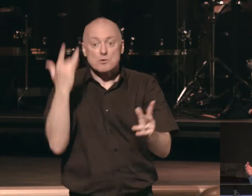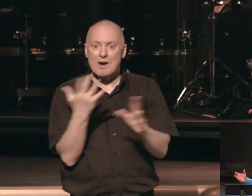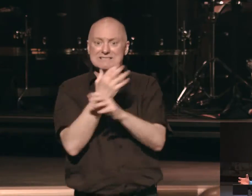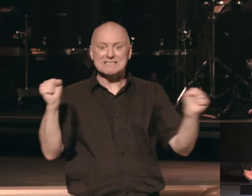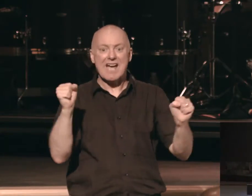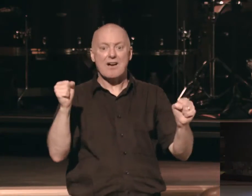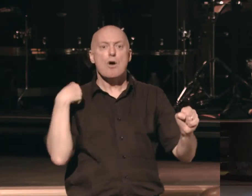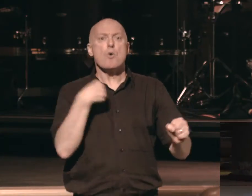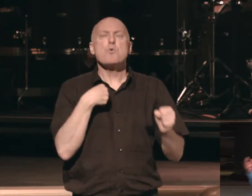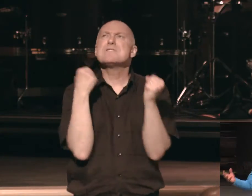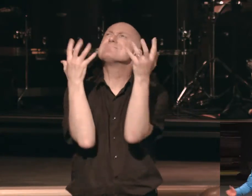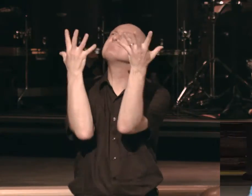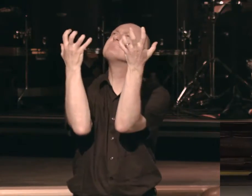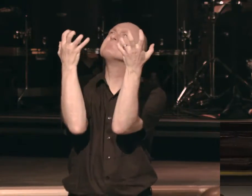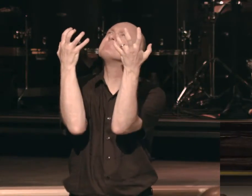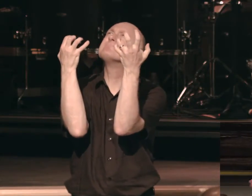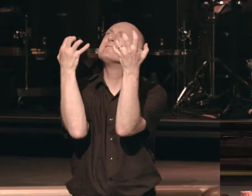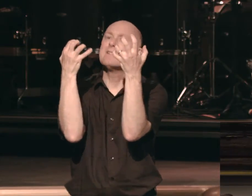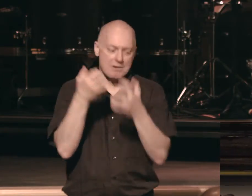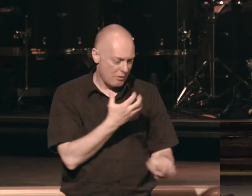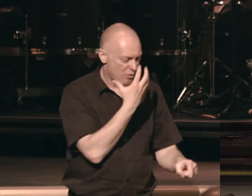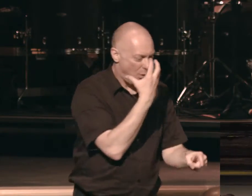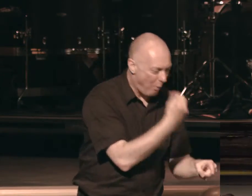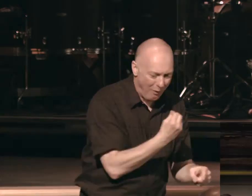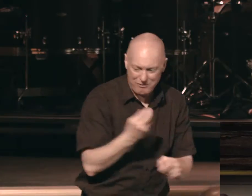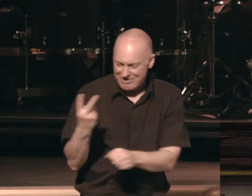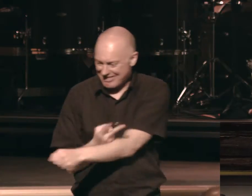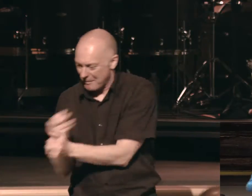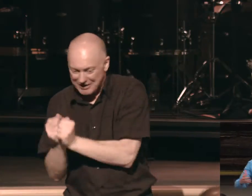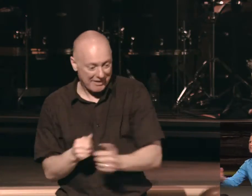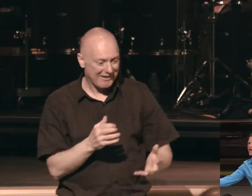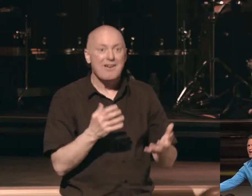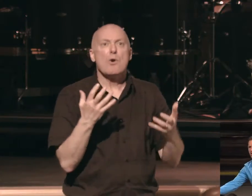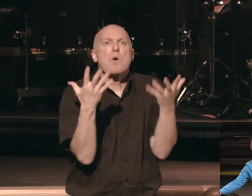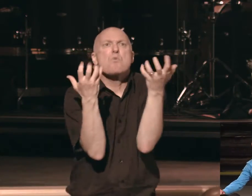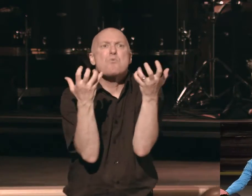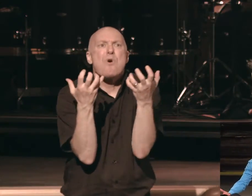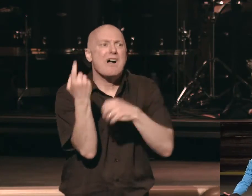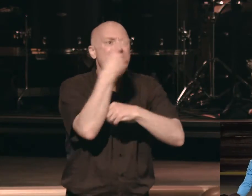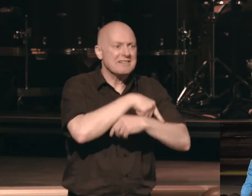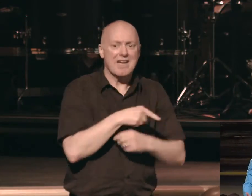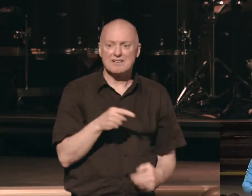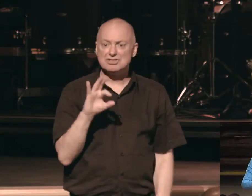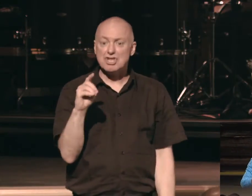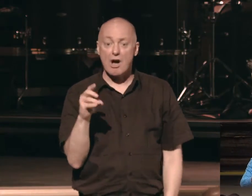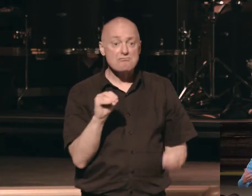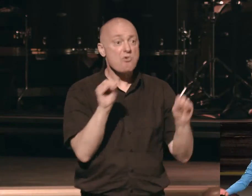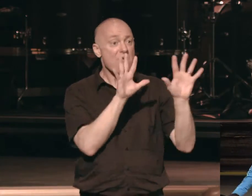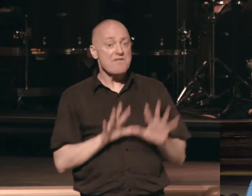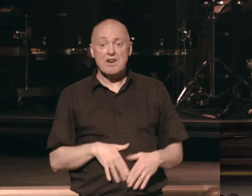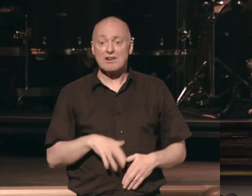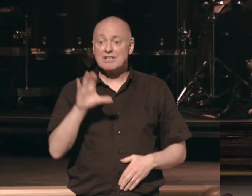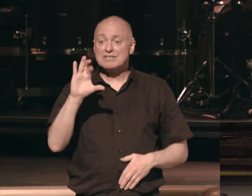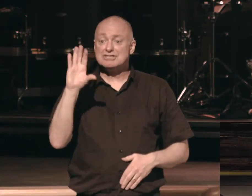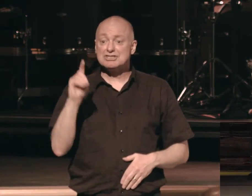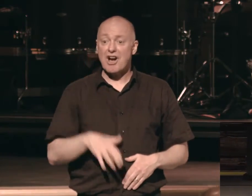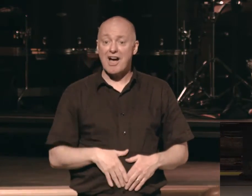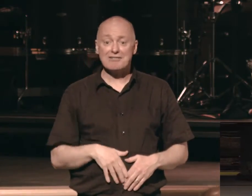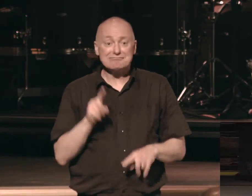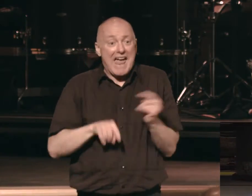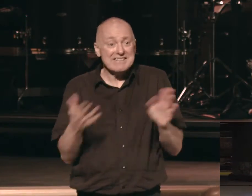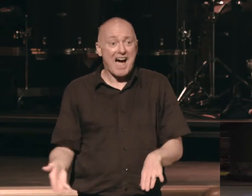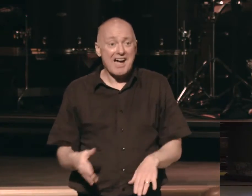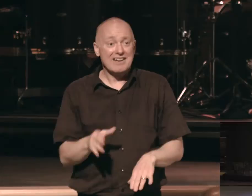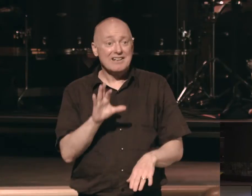long for the day when the wolf and the lamb graze together. We long for the day where the child, there's no fear. Our child can't die. Our child can't get